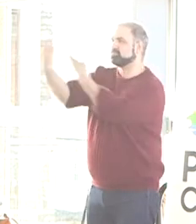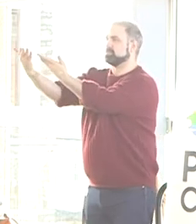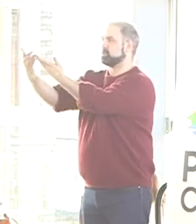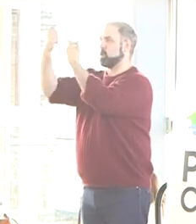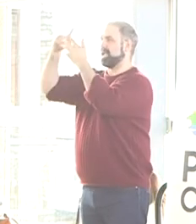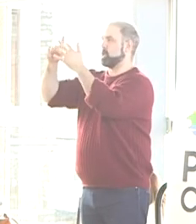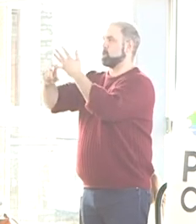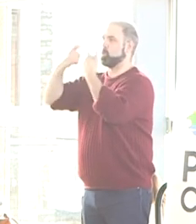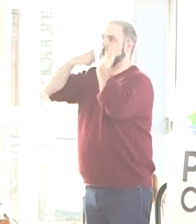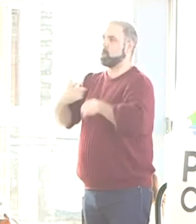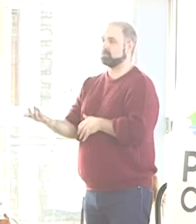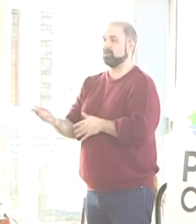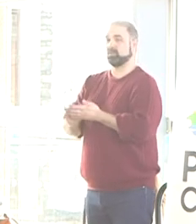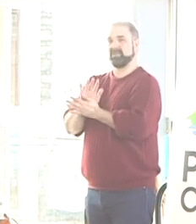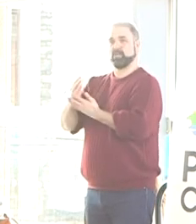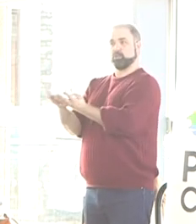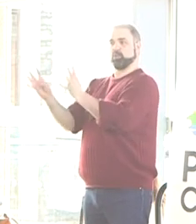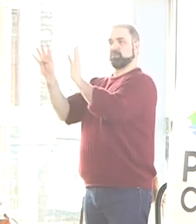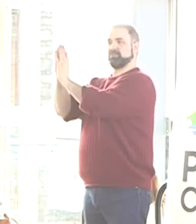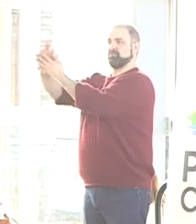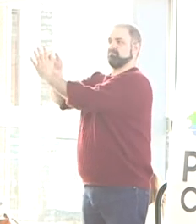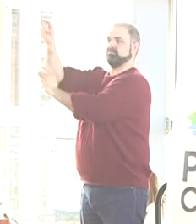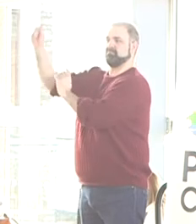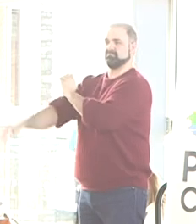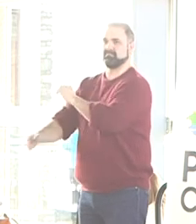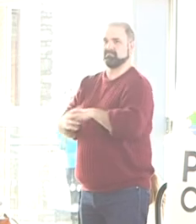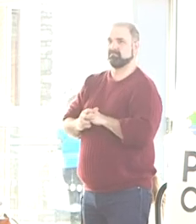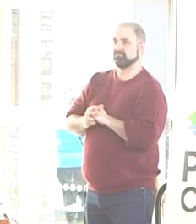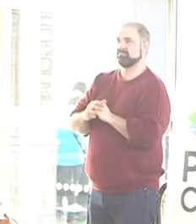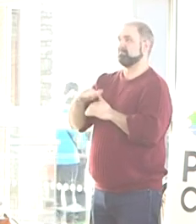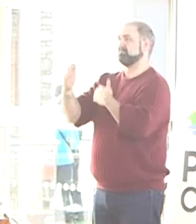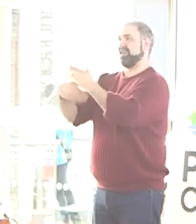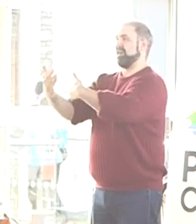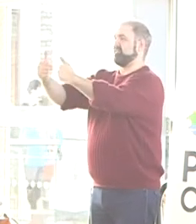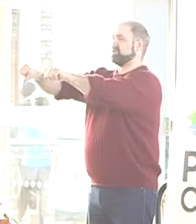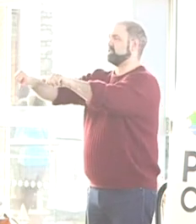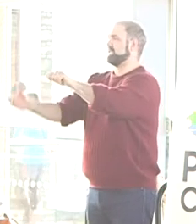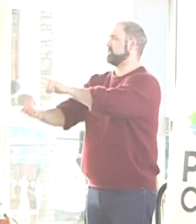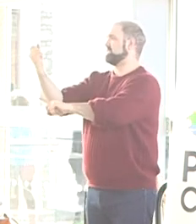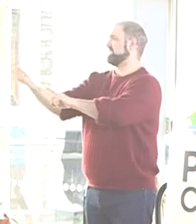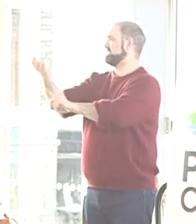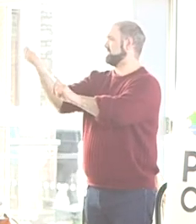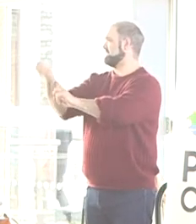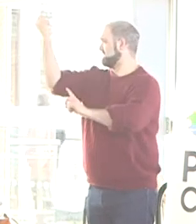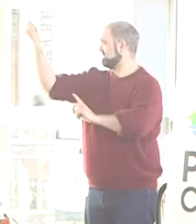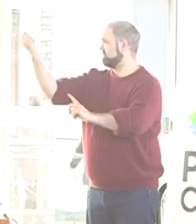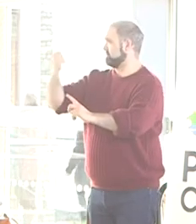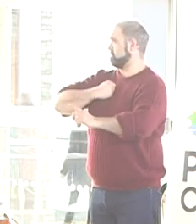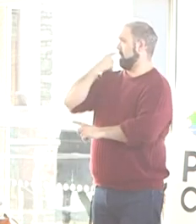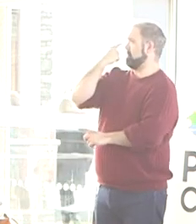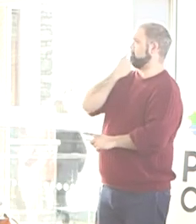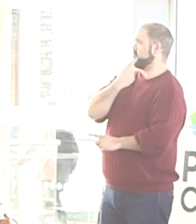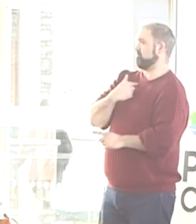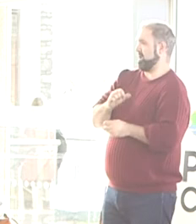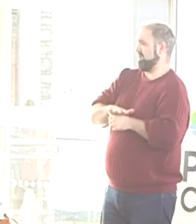later, so subsequent applicants went straight to the court and eventually succeeded. But my case proved that it was possible